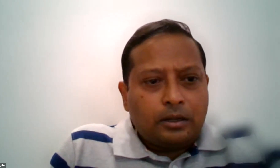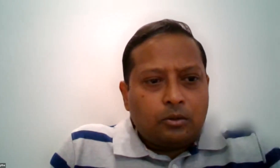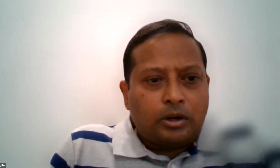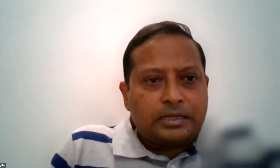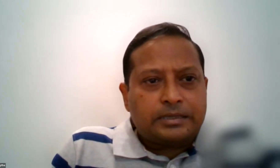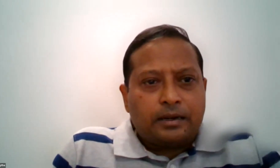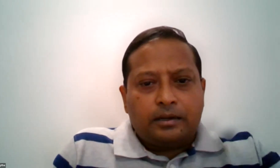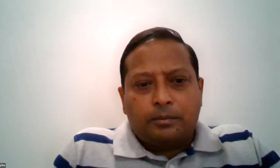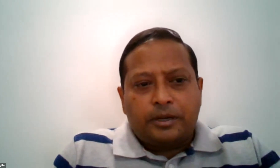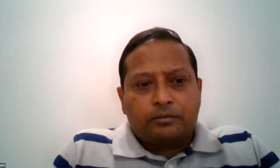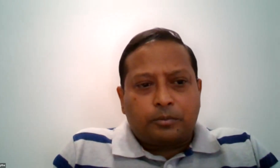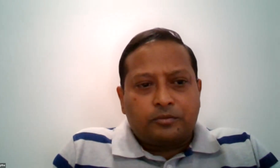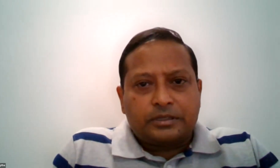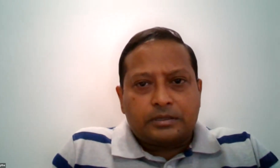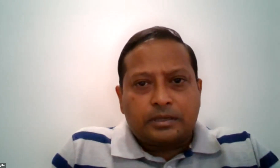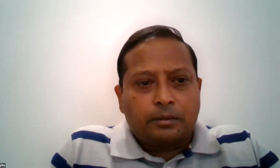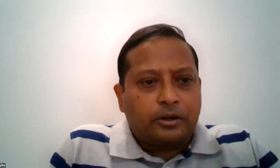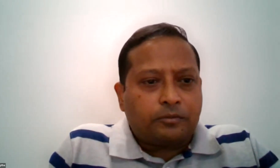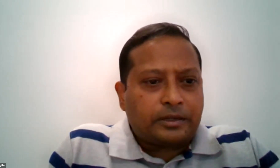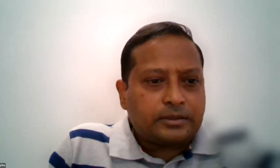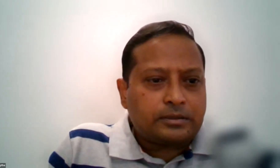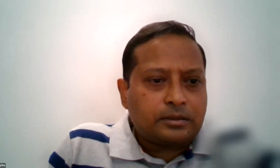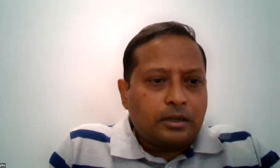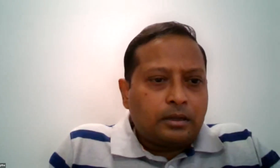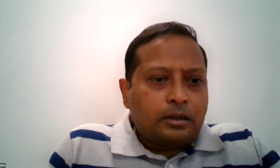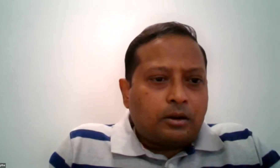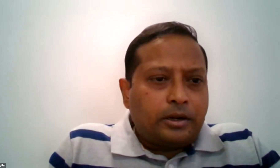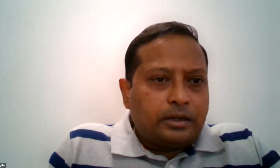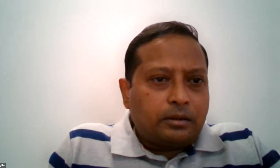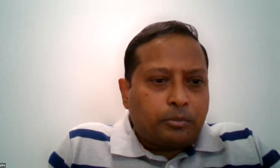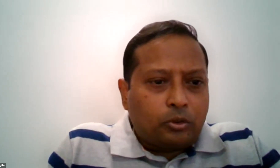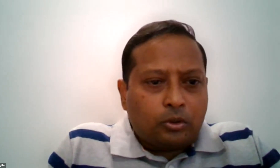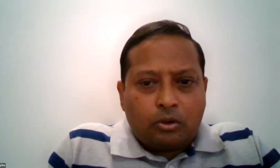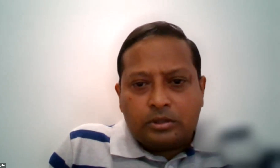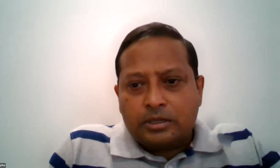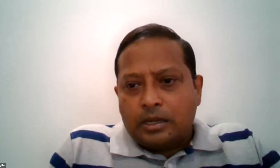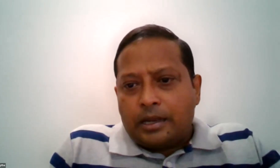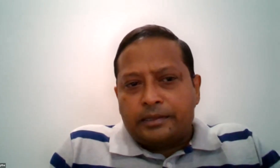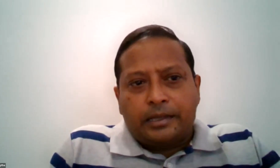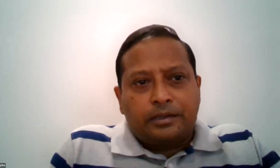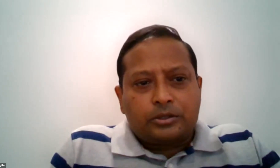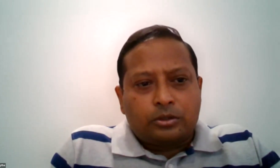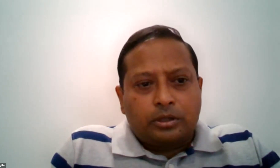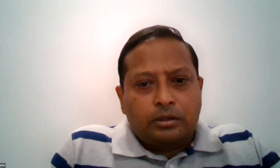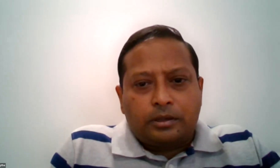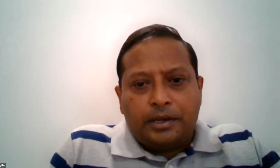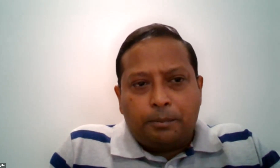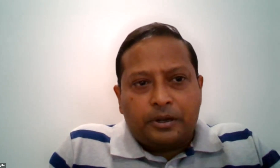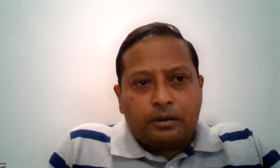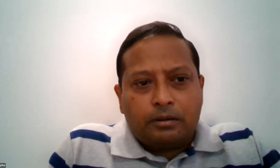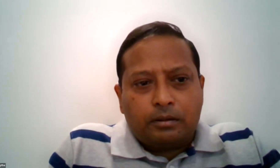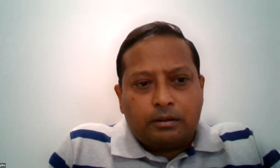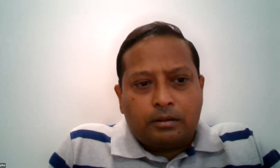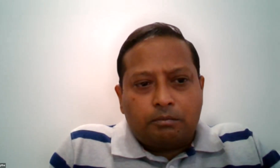assessors who understand little bit of the provisions, little bit of access, audit protocols, and then they should